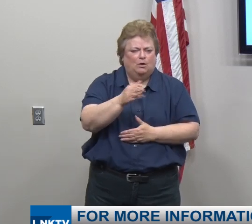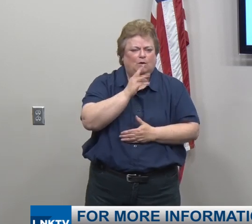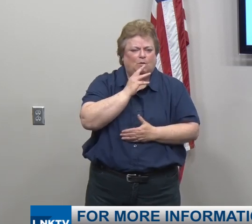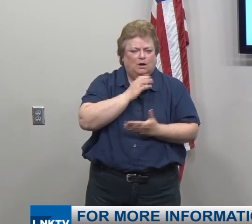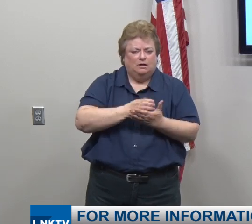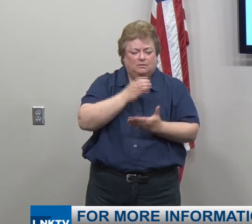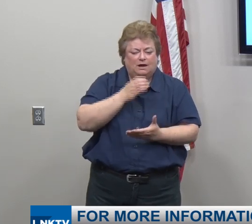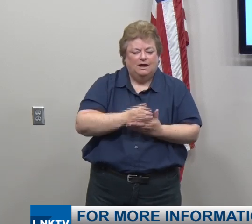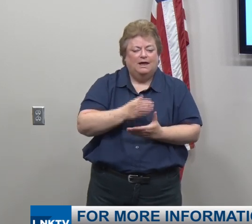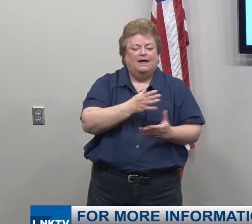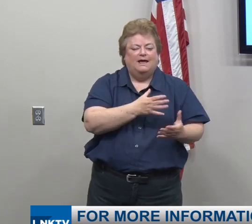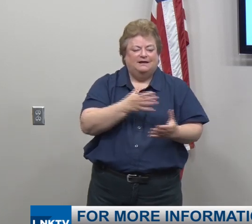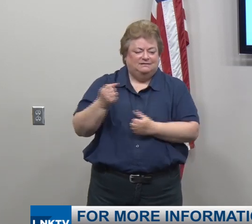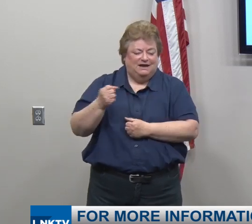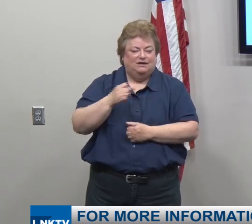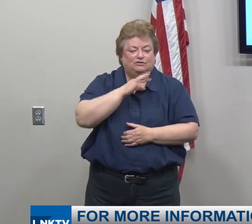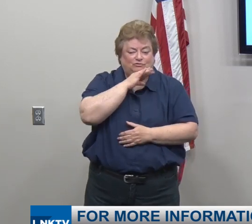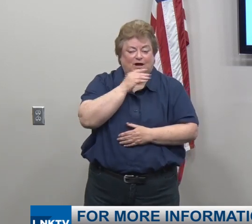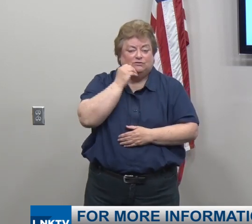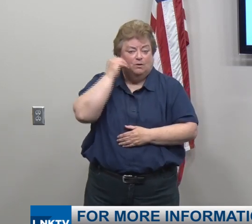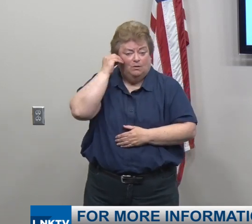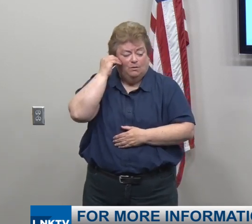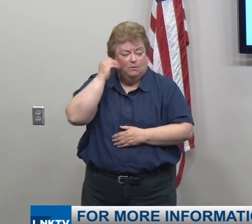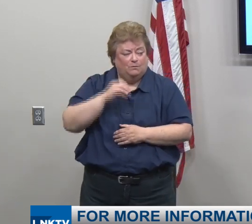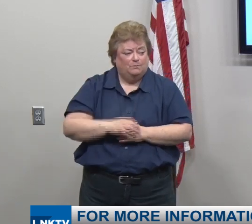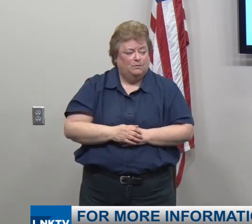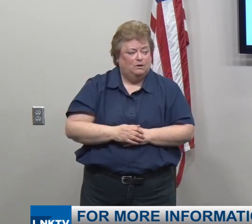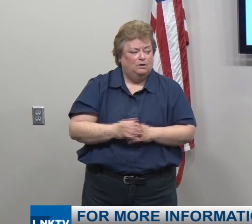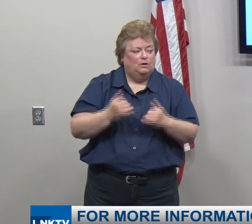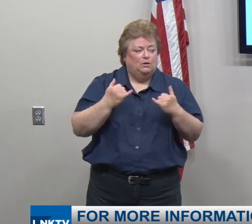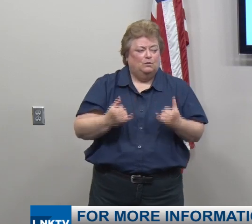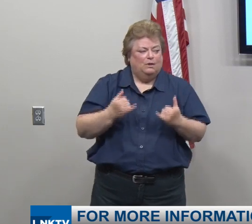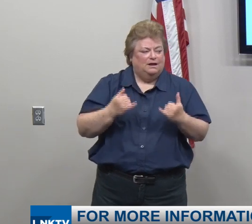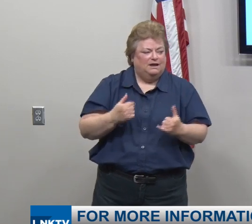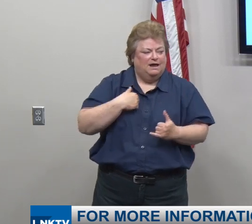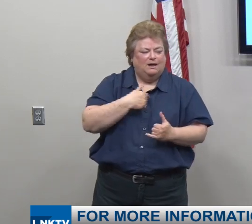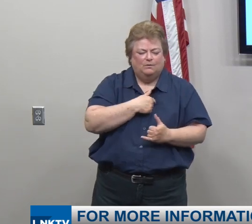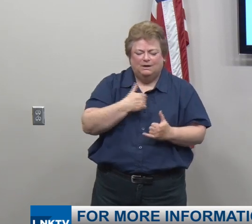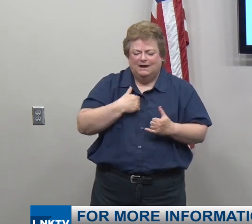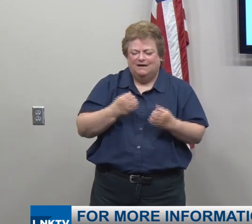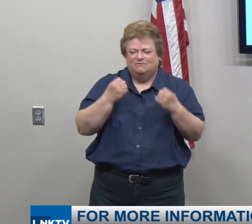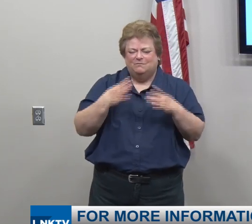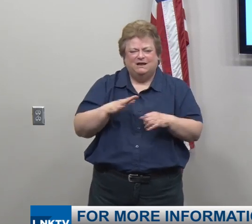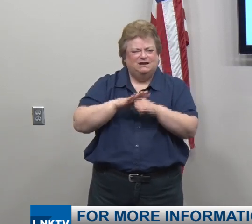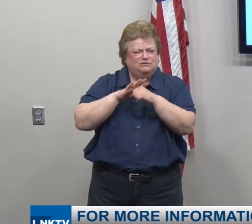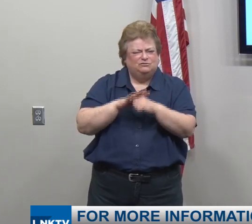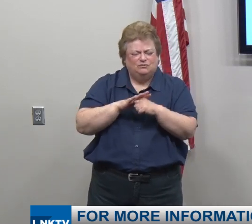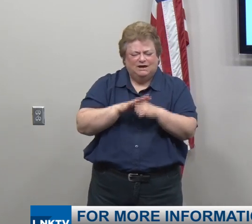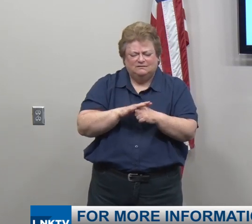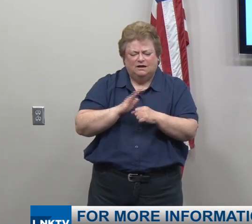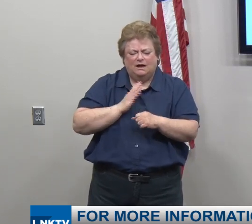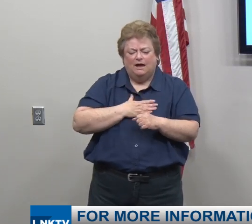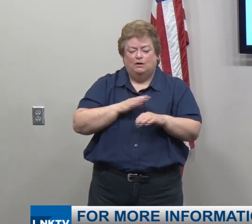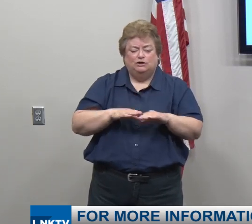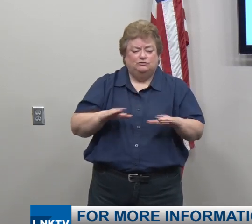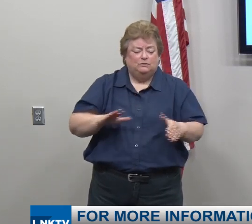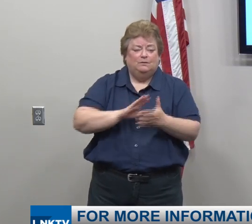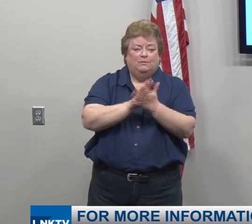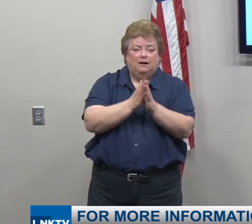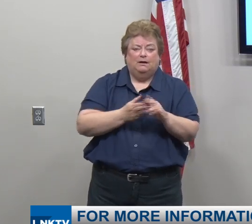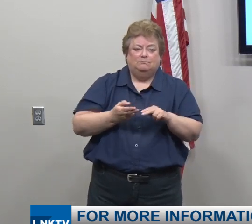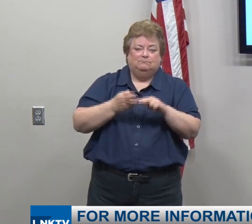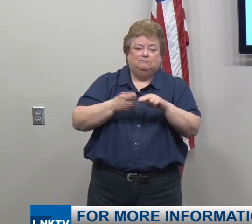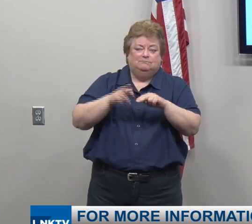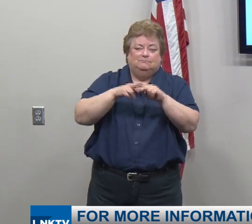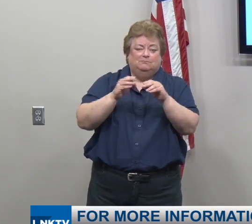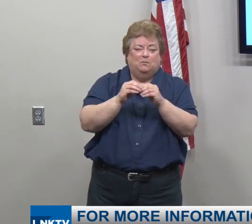take your trash home. Right now, when each of us have so many more stresses and our children are increasingly bored,